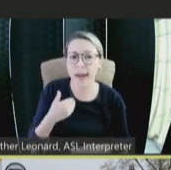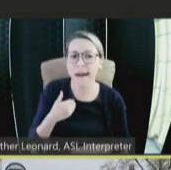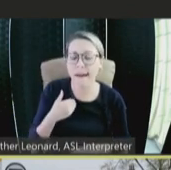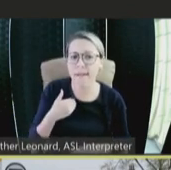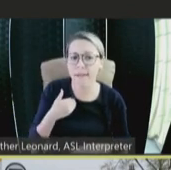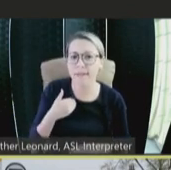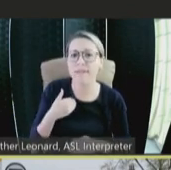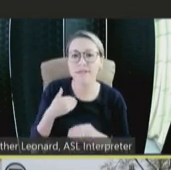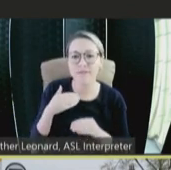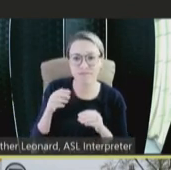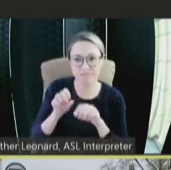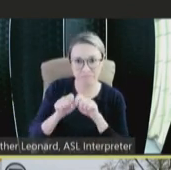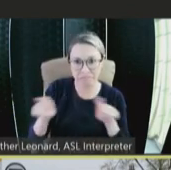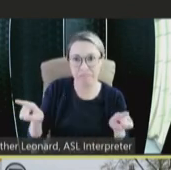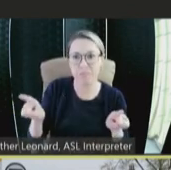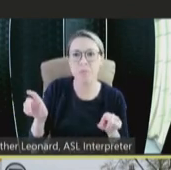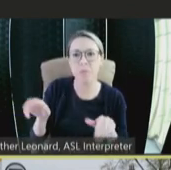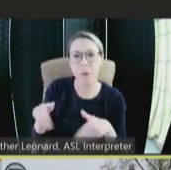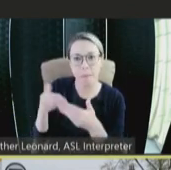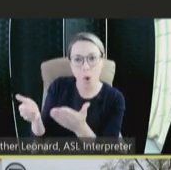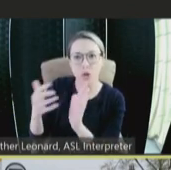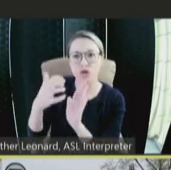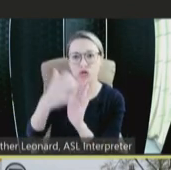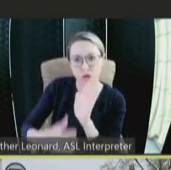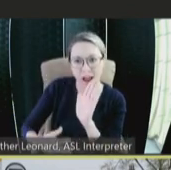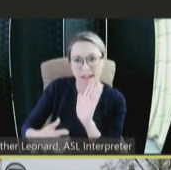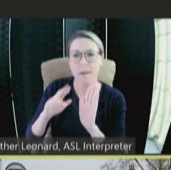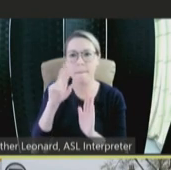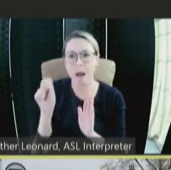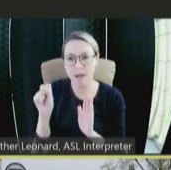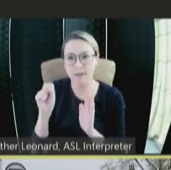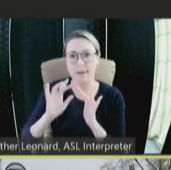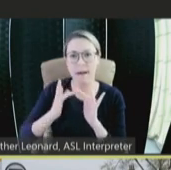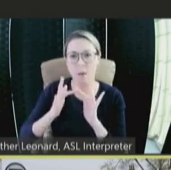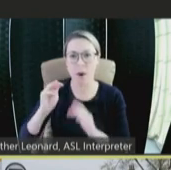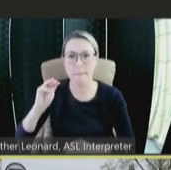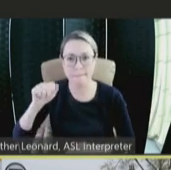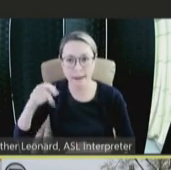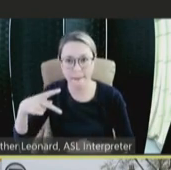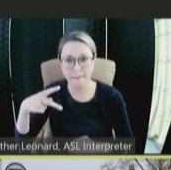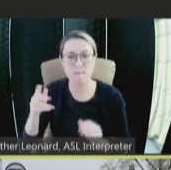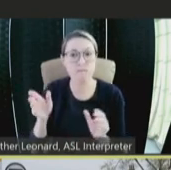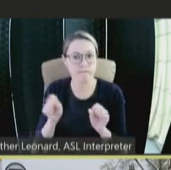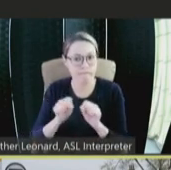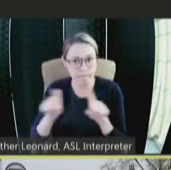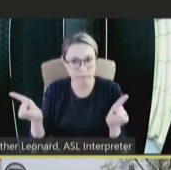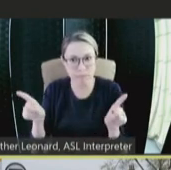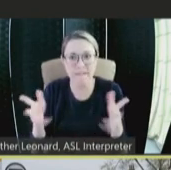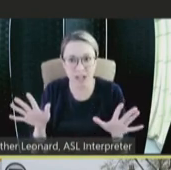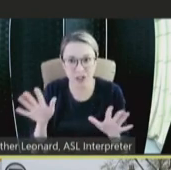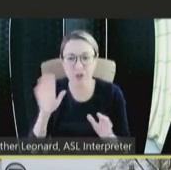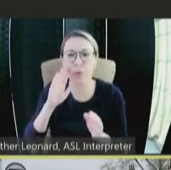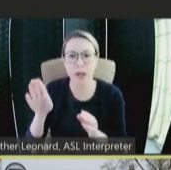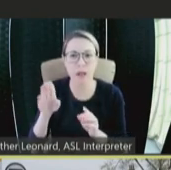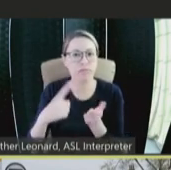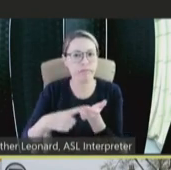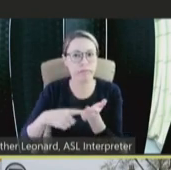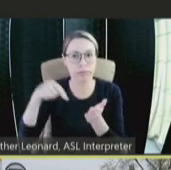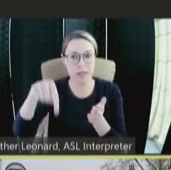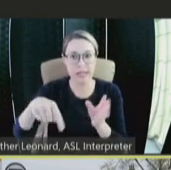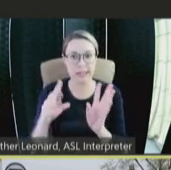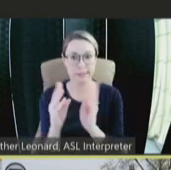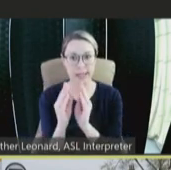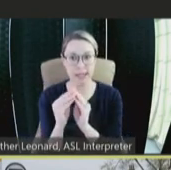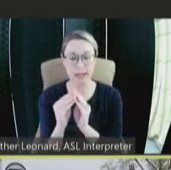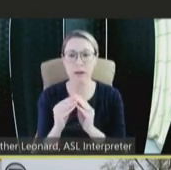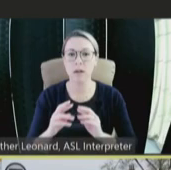proposed draft bus network map, which we can talk about at this meeting today. We are soliciting